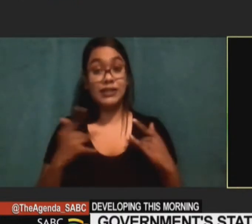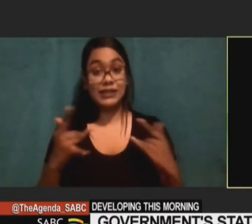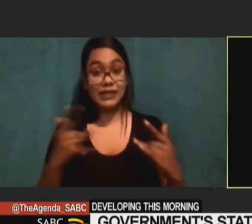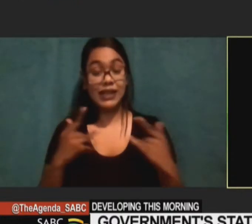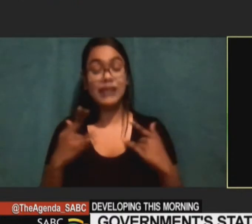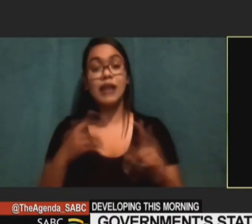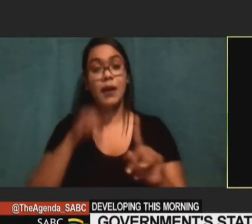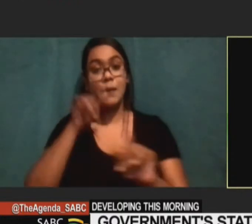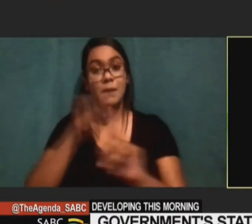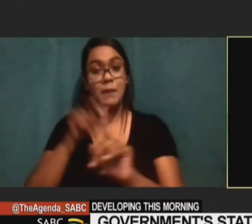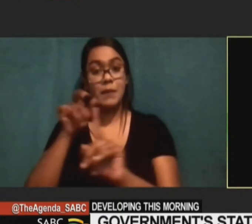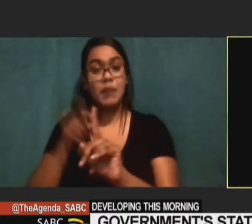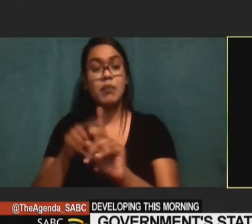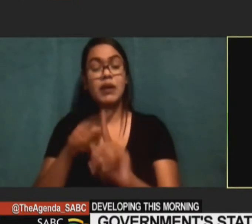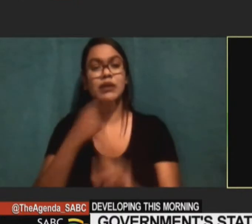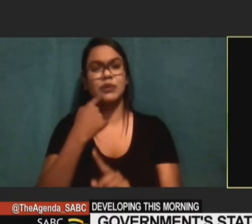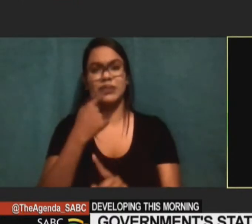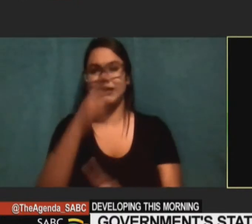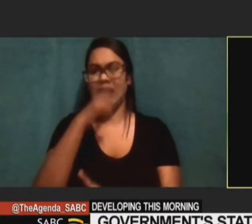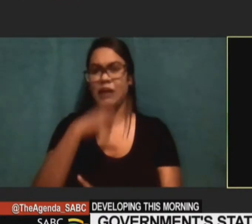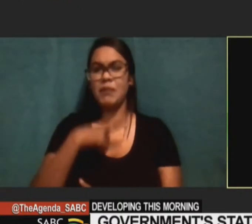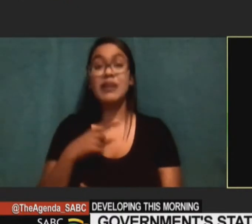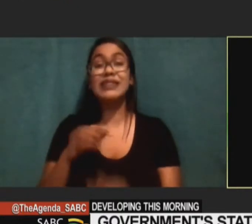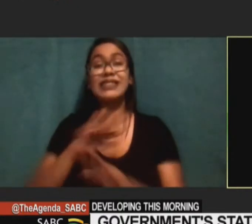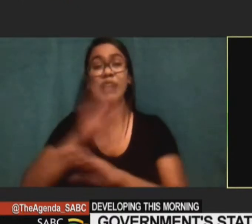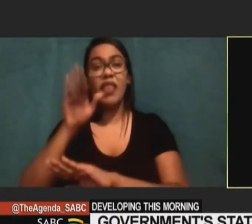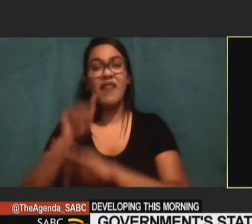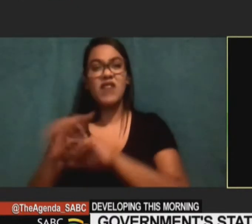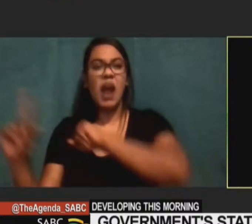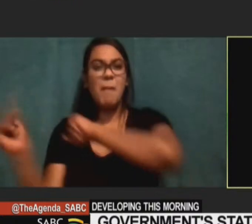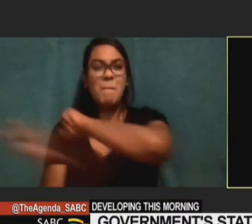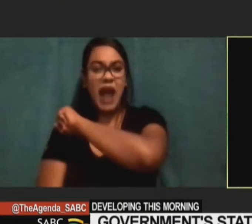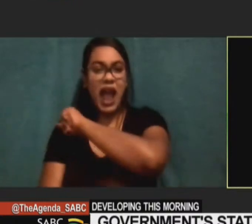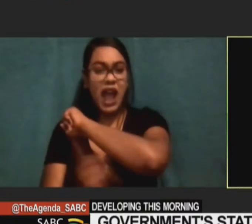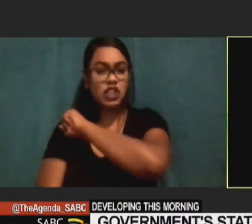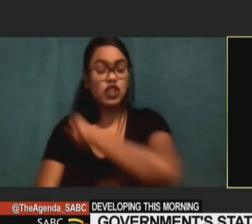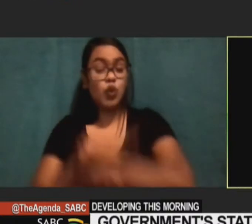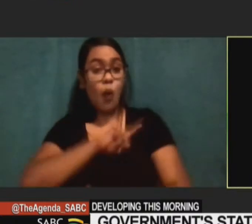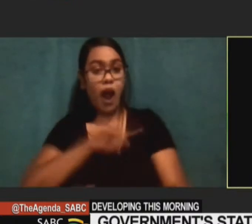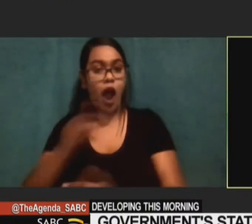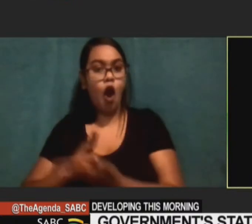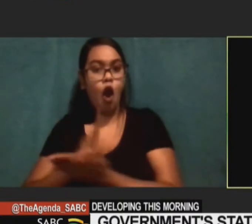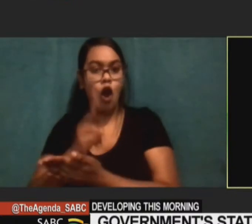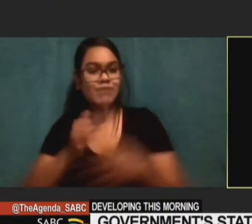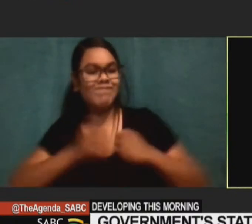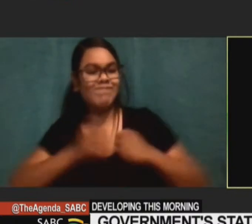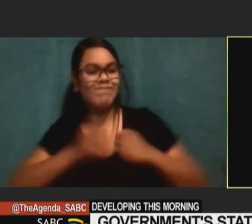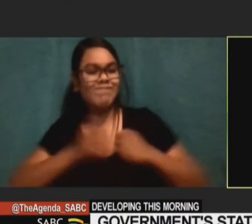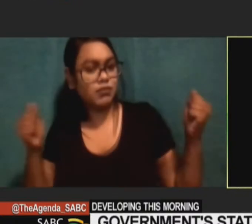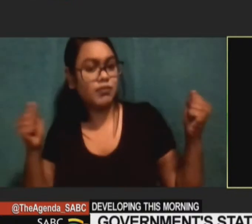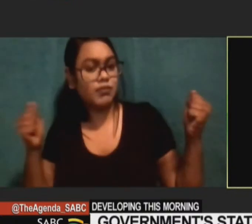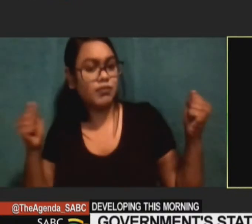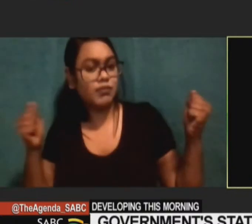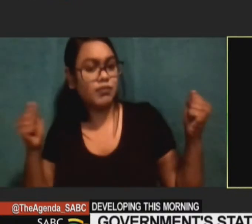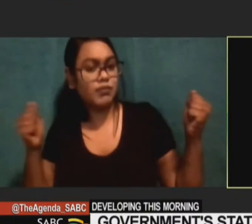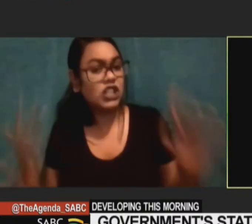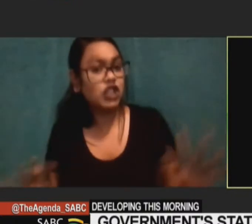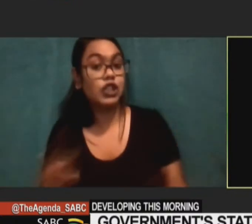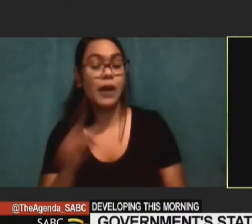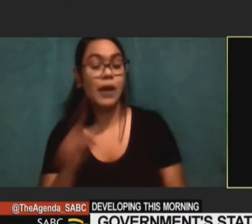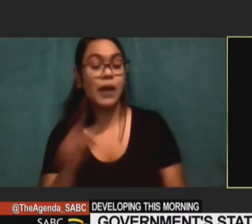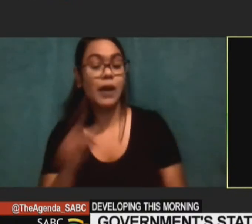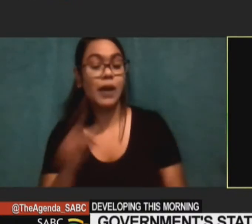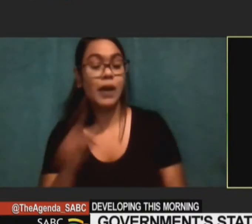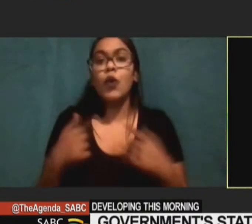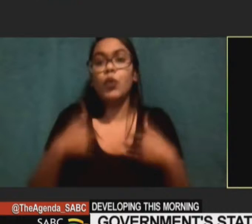was being punished for being honest. So we don't know what to do. If you're honest, you get punished. You keep quiet, you get